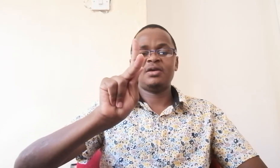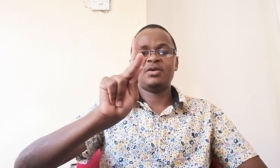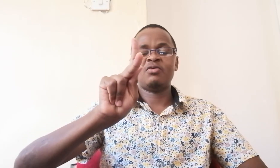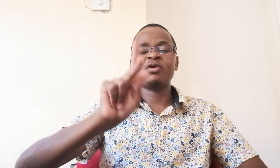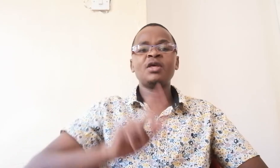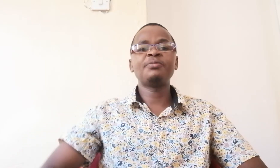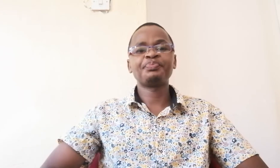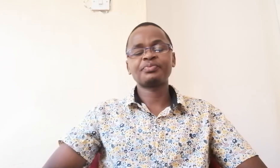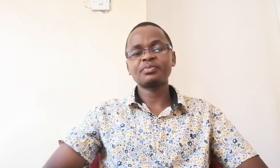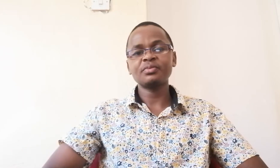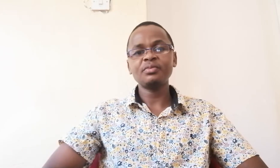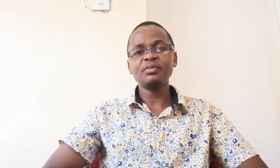Okay.